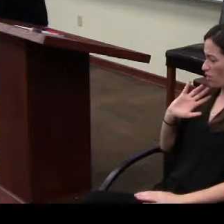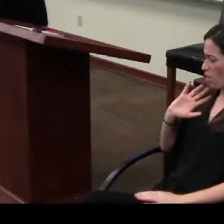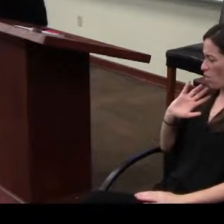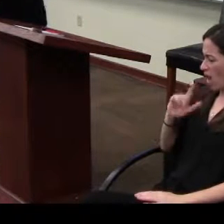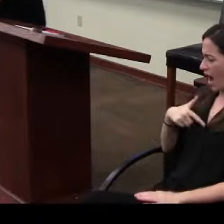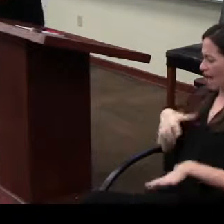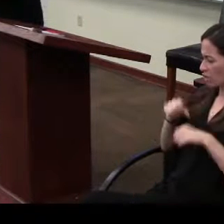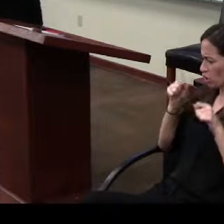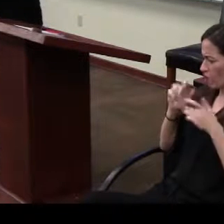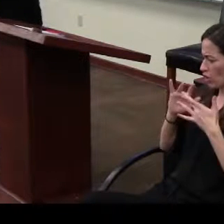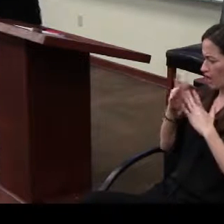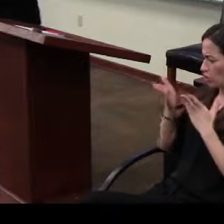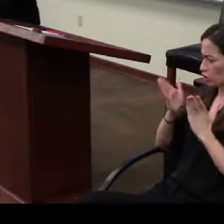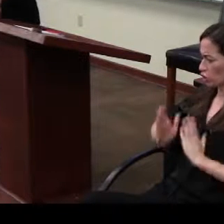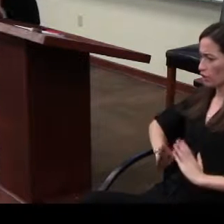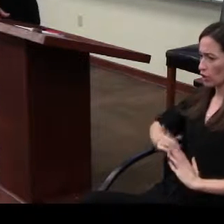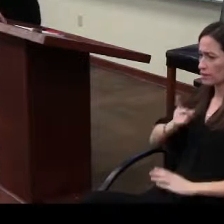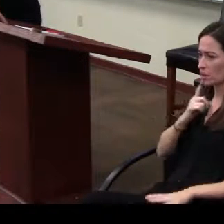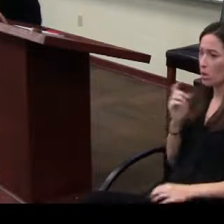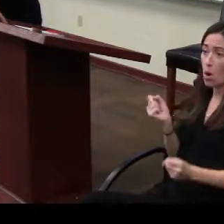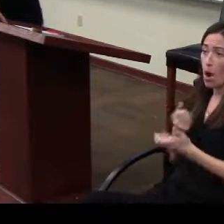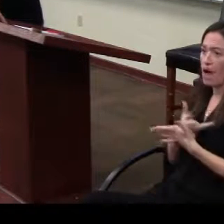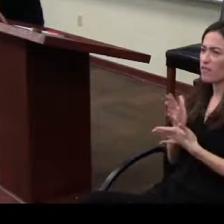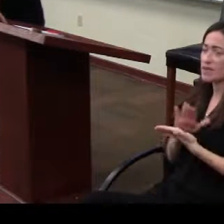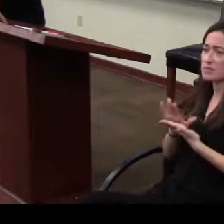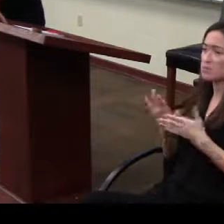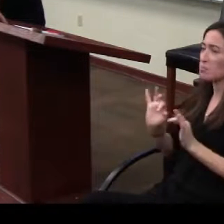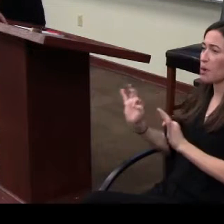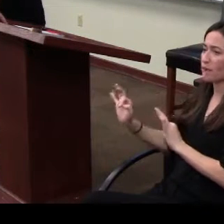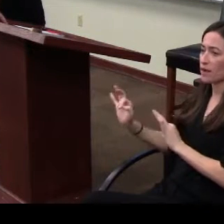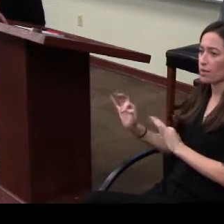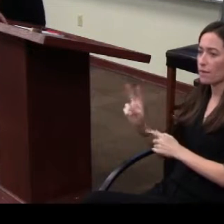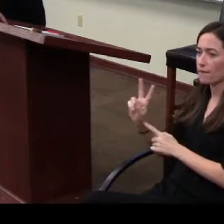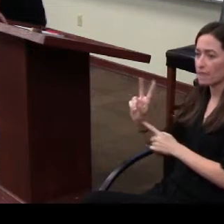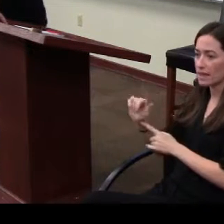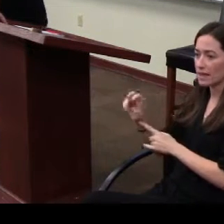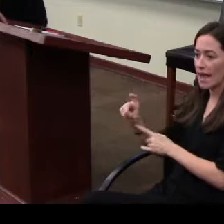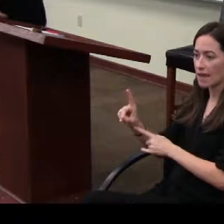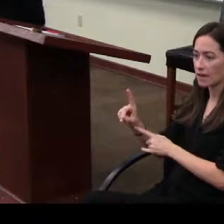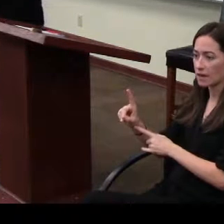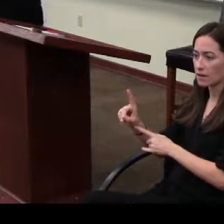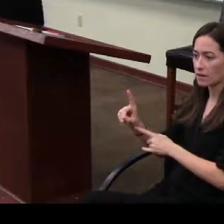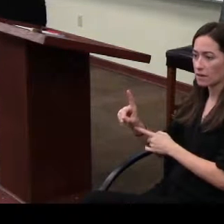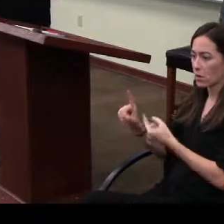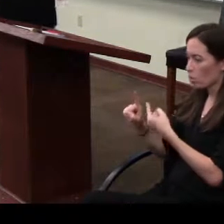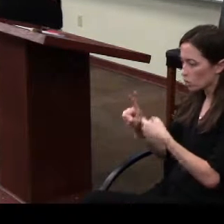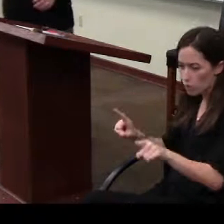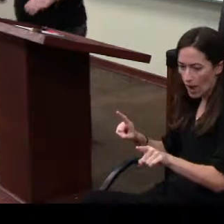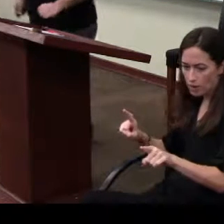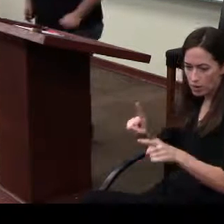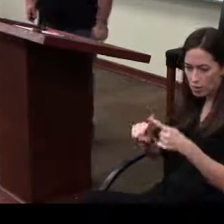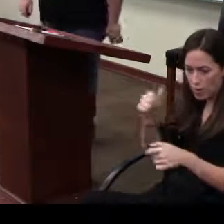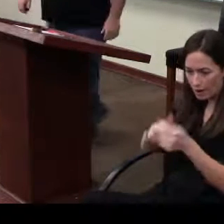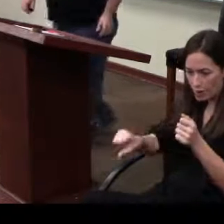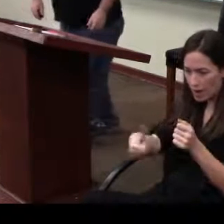you know, I'm told that, oh, everything's got VLANs, everything's all nice and neat. Well, all the VLANs routed every other VLAN, so what the hell's the